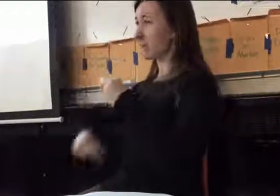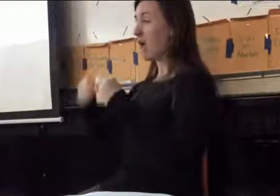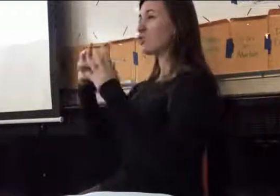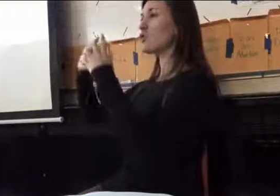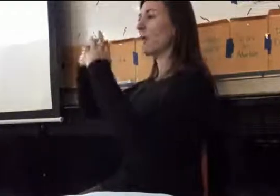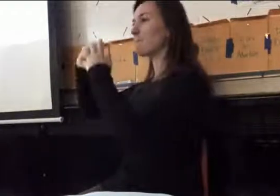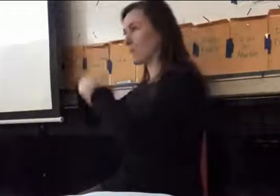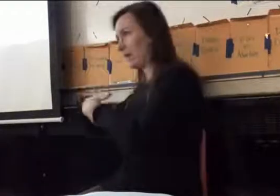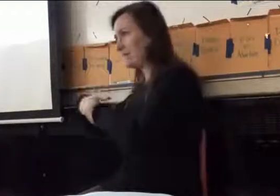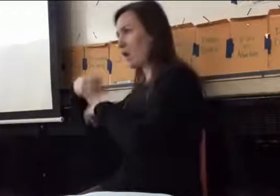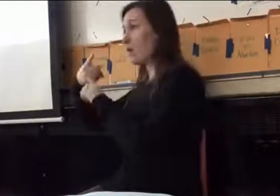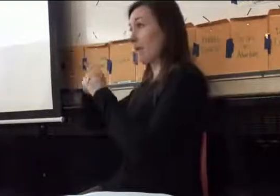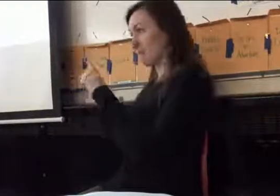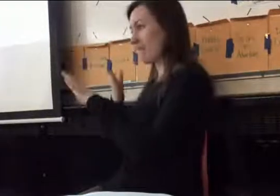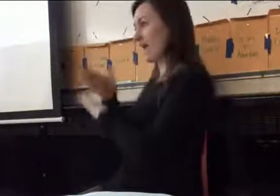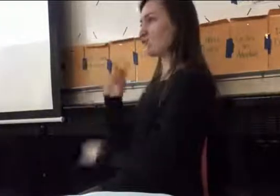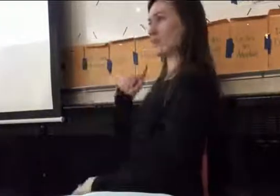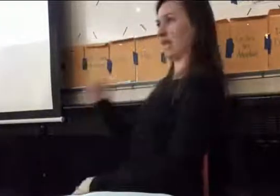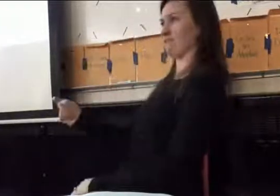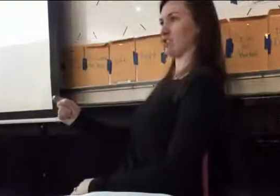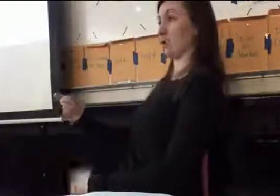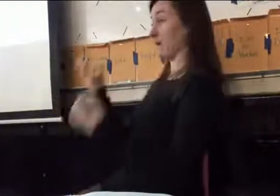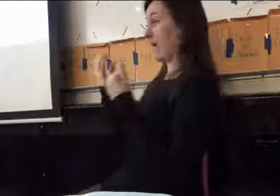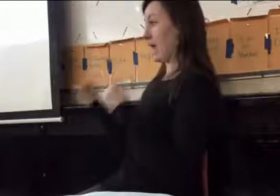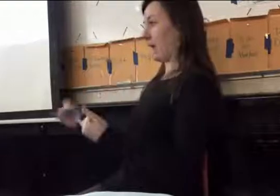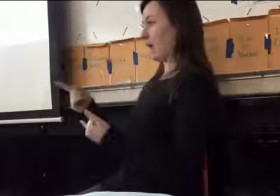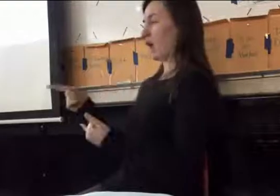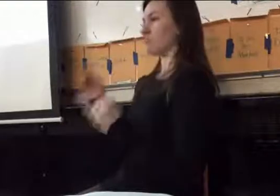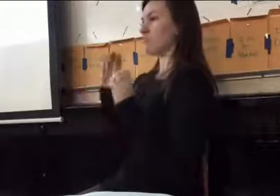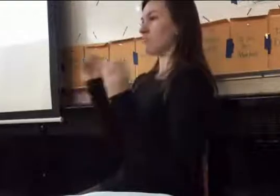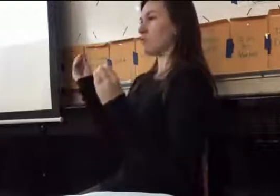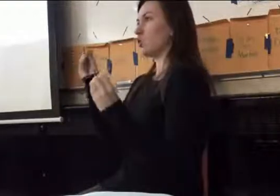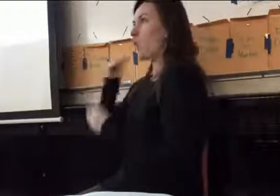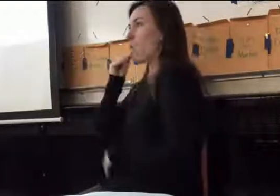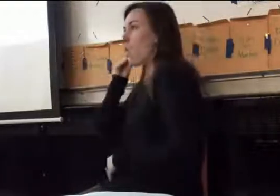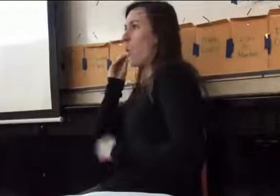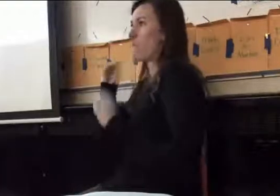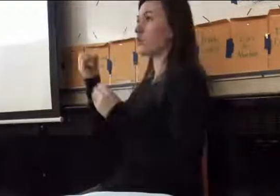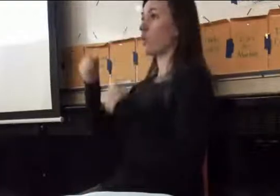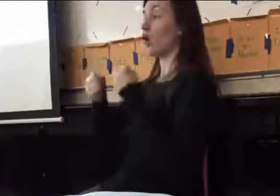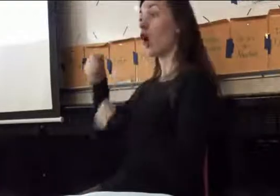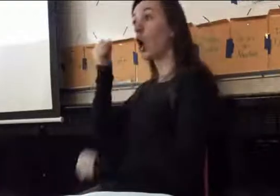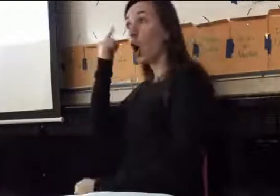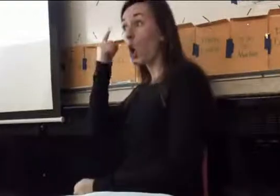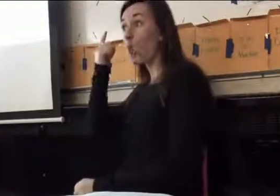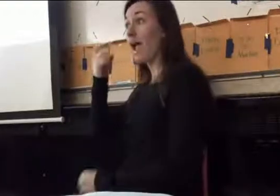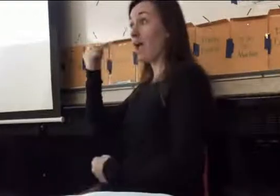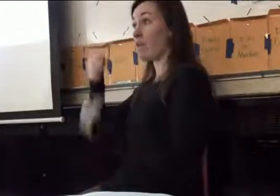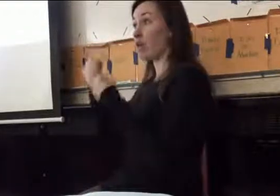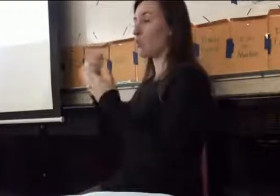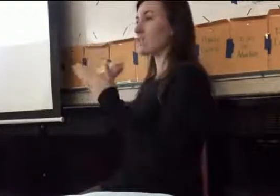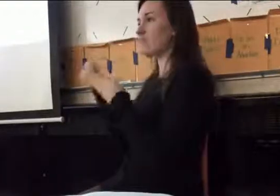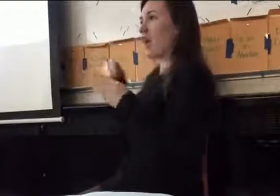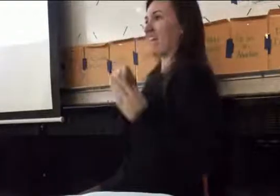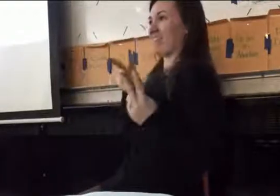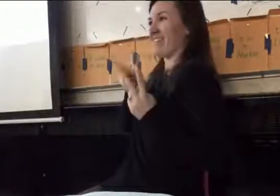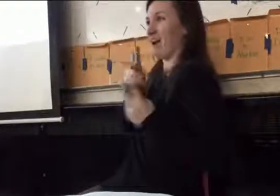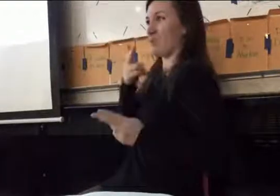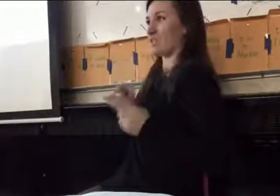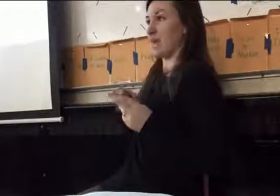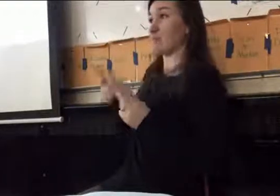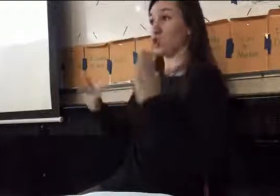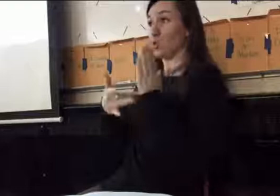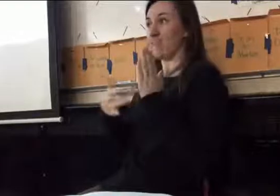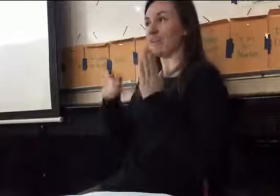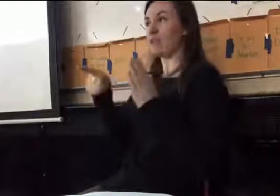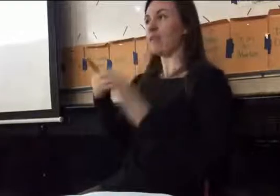month after they give it to him, and now he doesn't have a car anymore. Oh, and by the way, that car was bought in their name, so they technically own it, and they